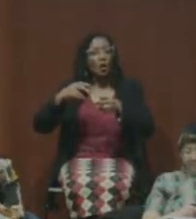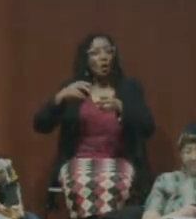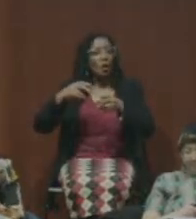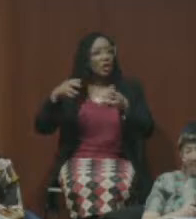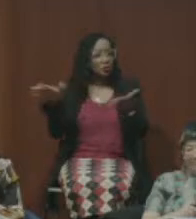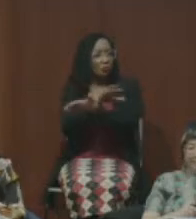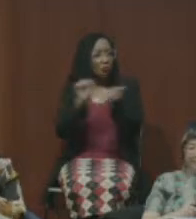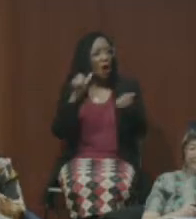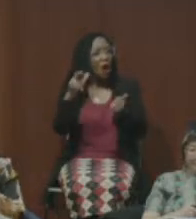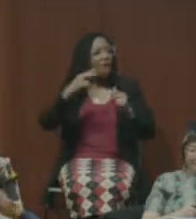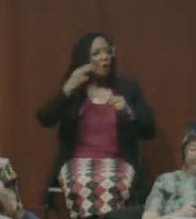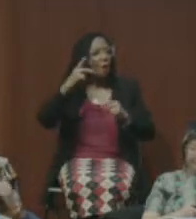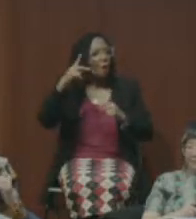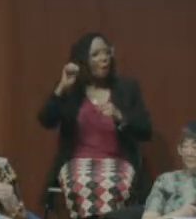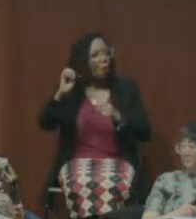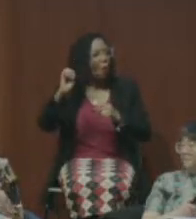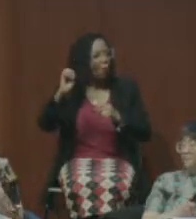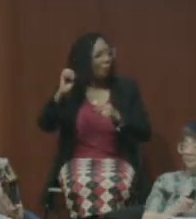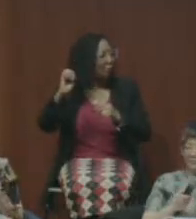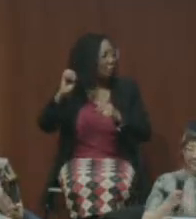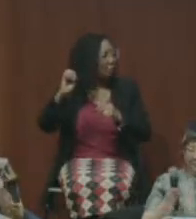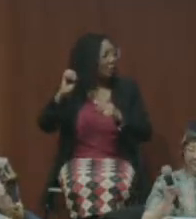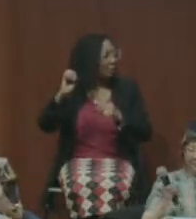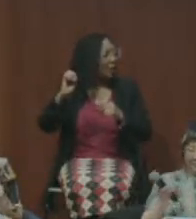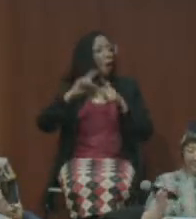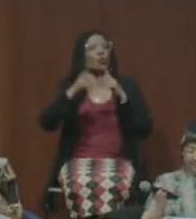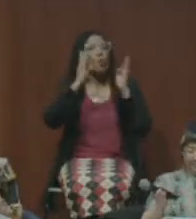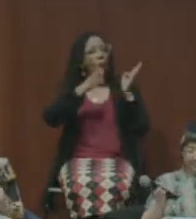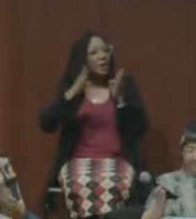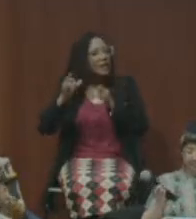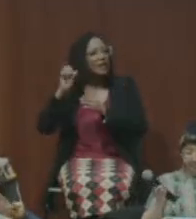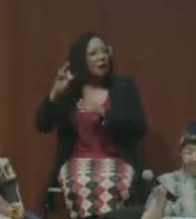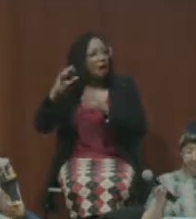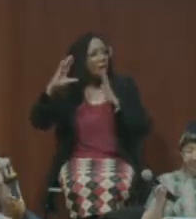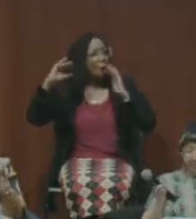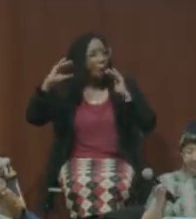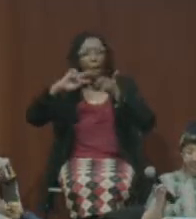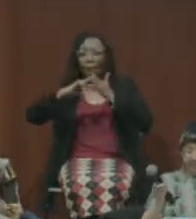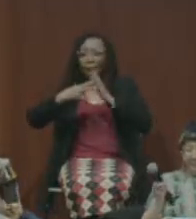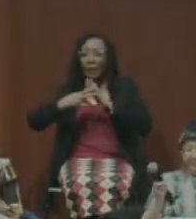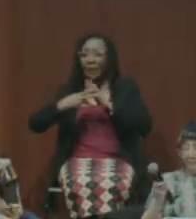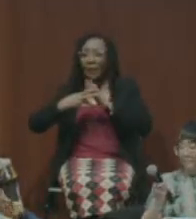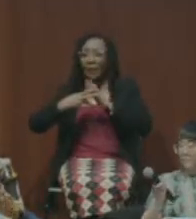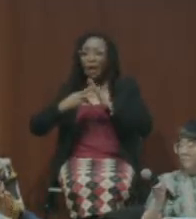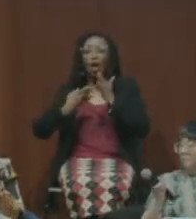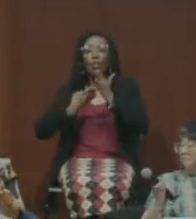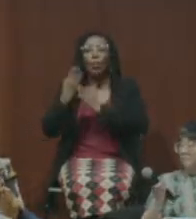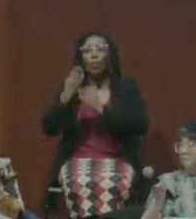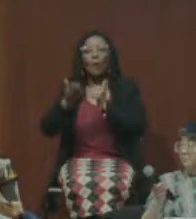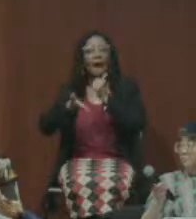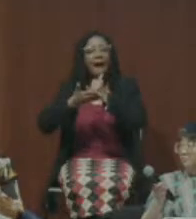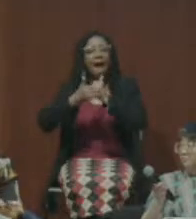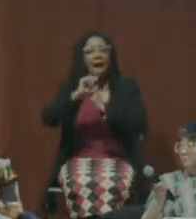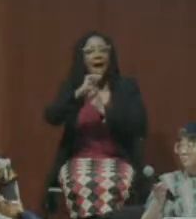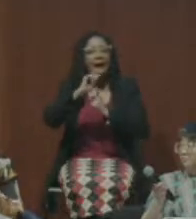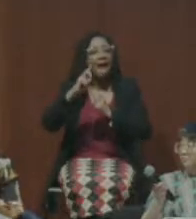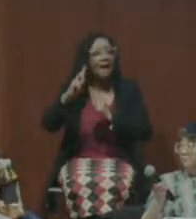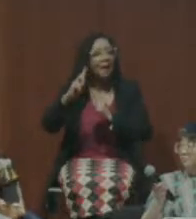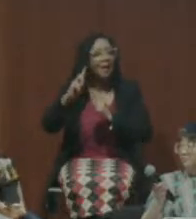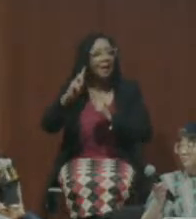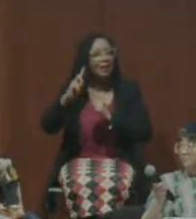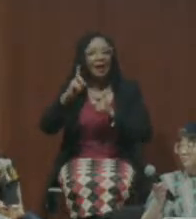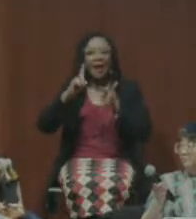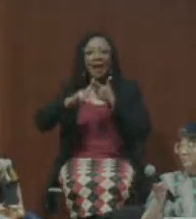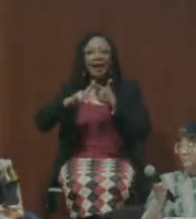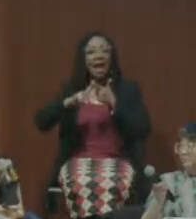hope. And the clear example of the weaponization of hope is through the aid and how humanitarian aid